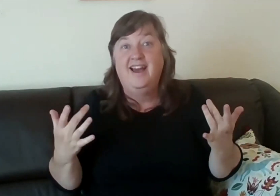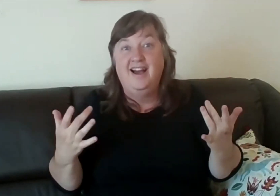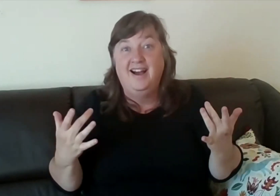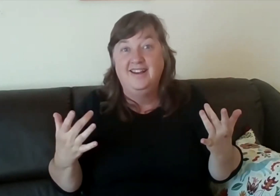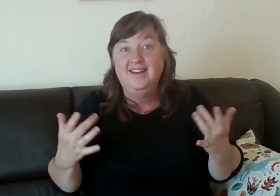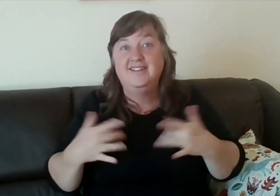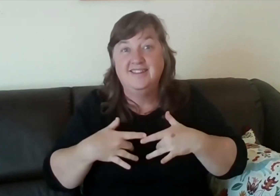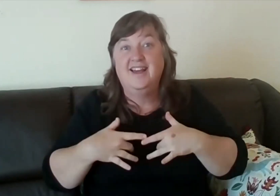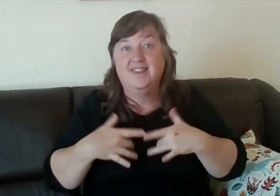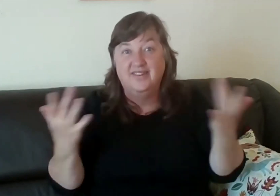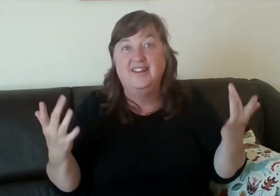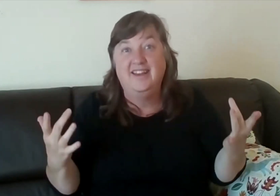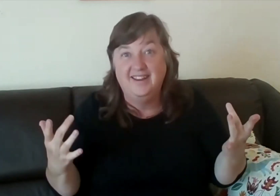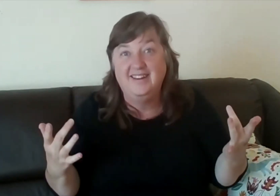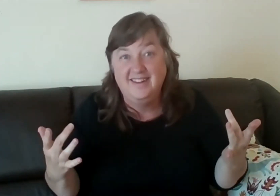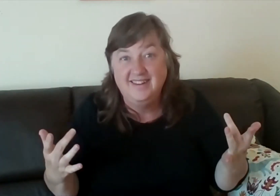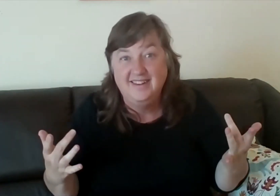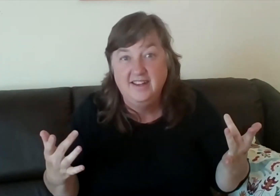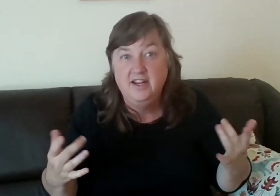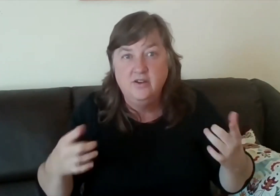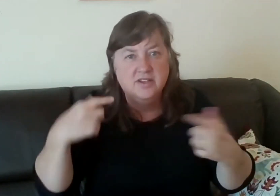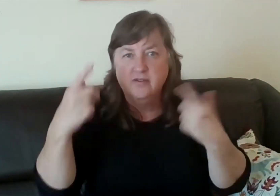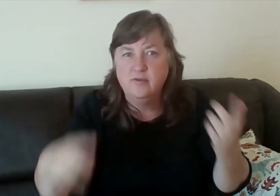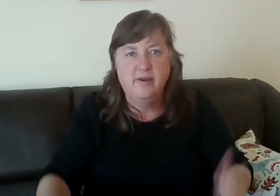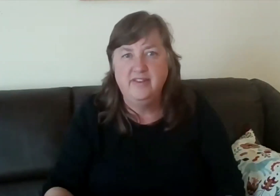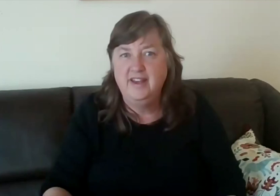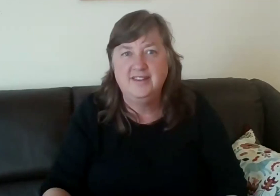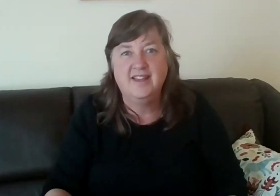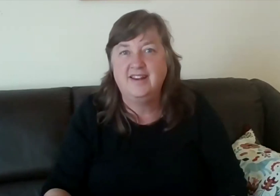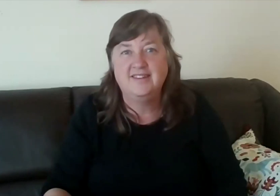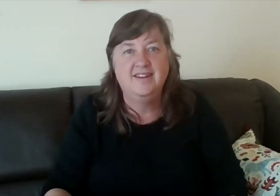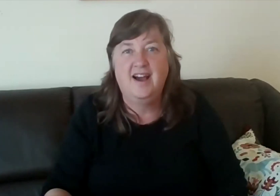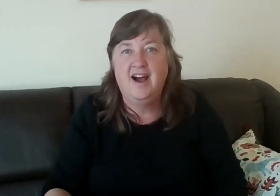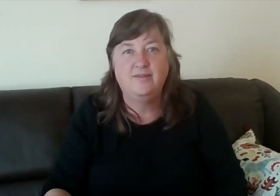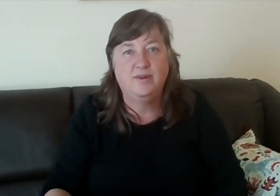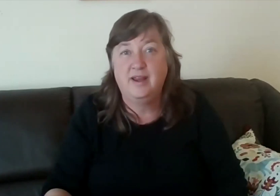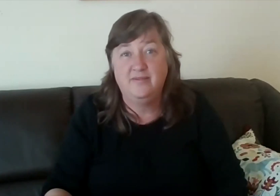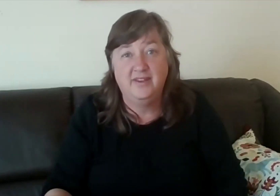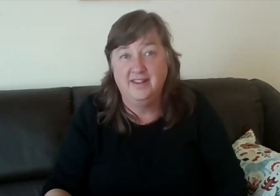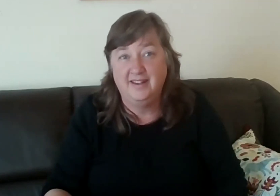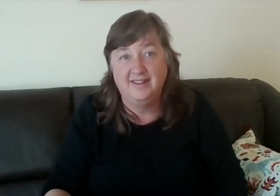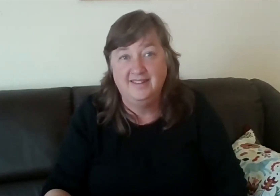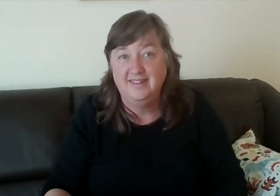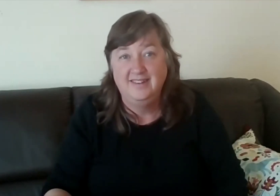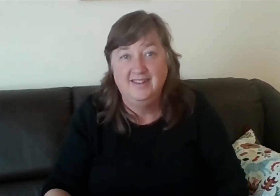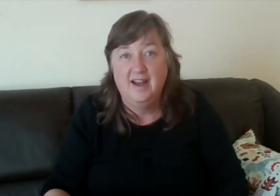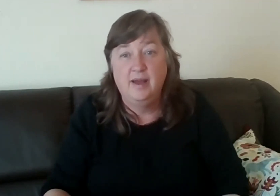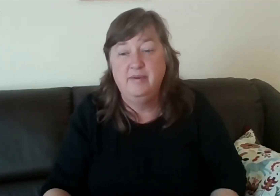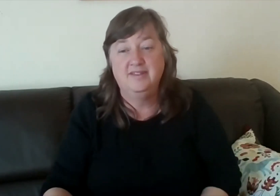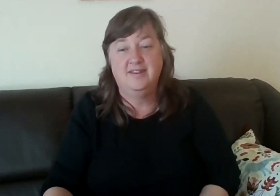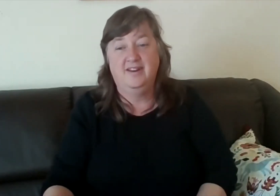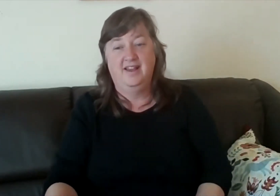Yeah, isn't that thrilling? You can tell from my face that is not what I'm feeling. I'm being